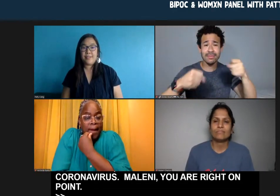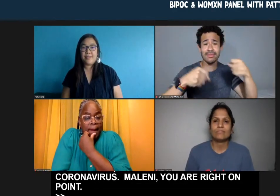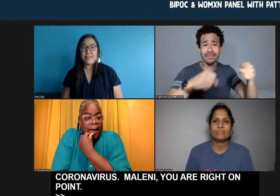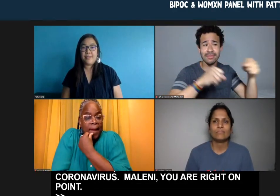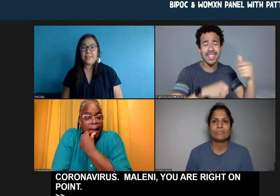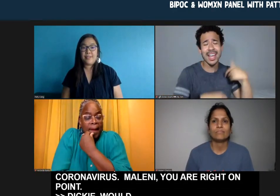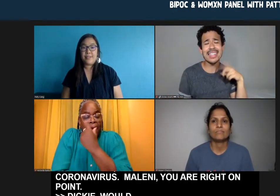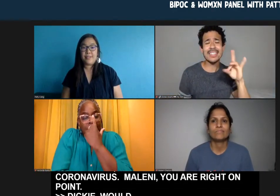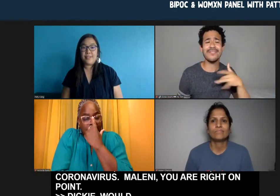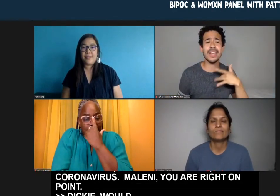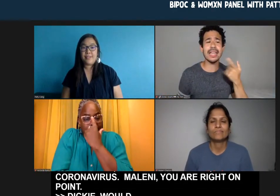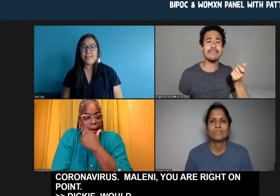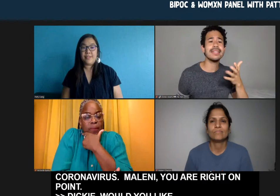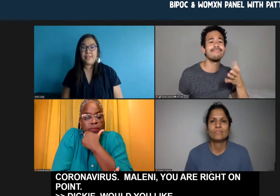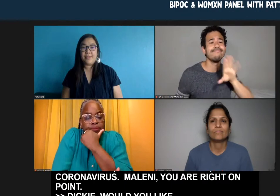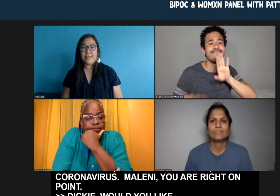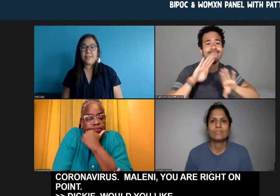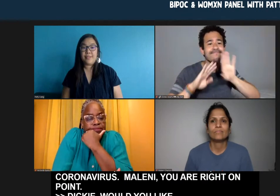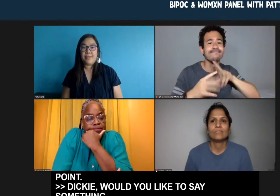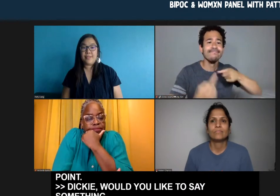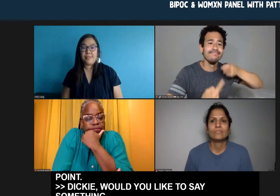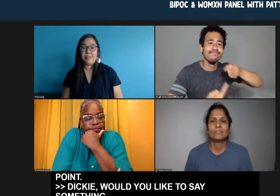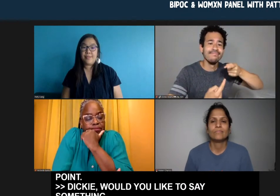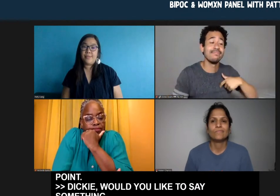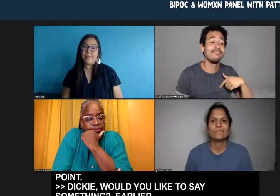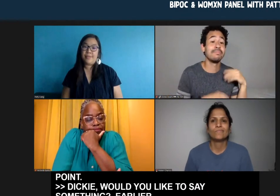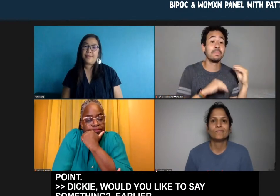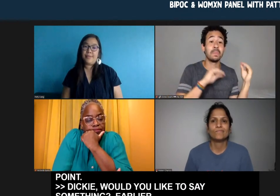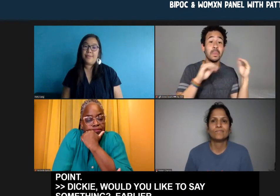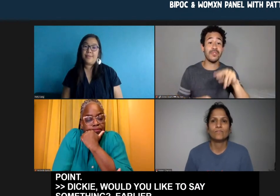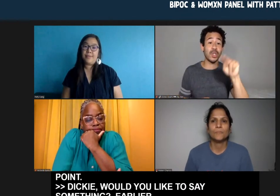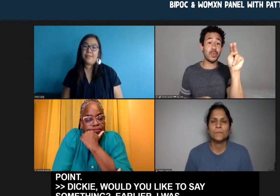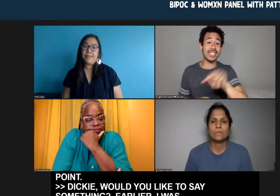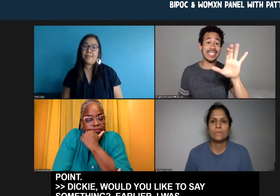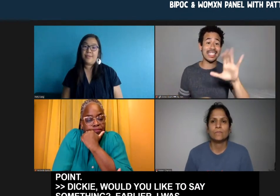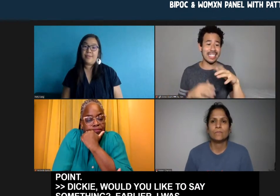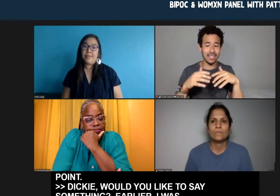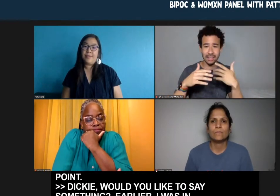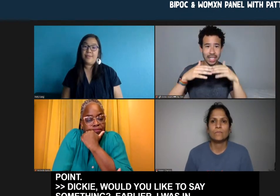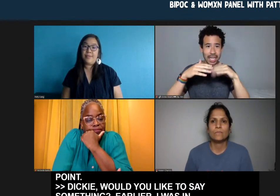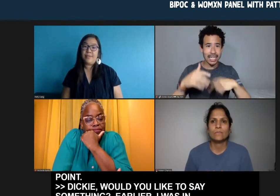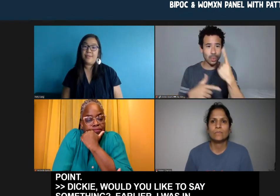again, I was in LA for 7 years and I tried different opportunities and I felt really frustrated and struggled. And then